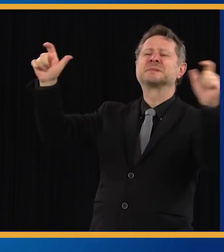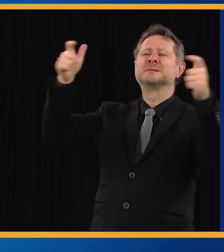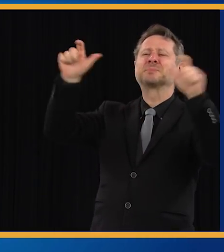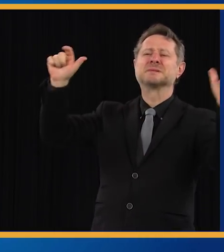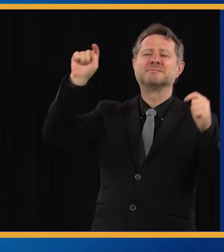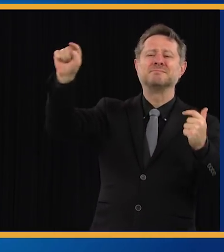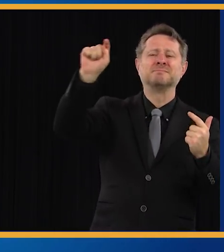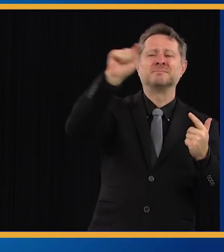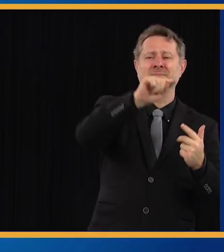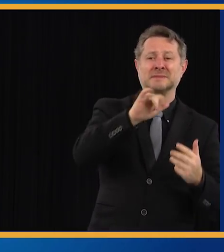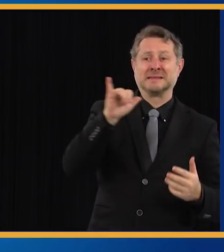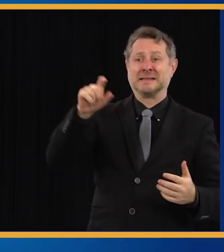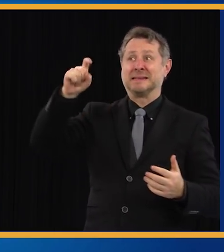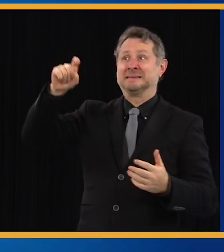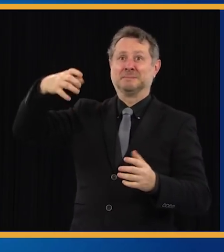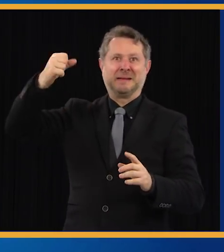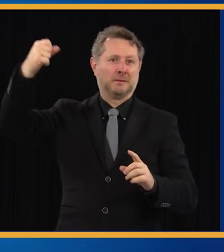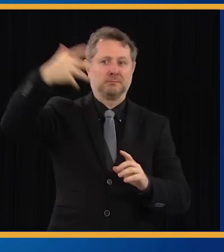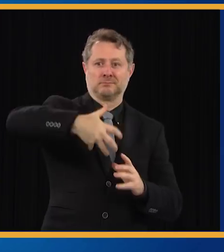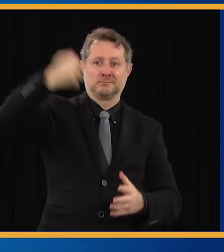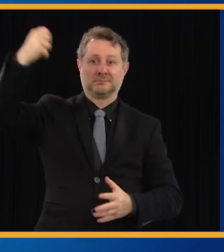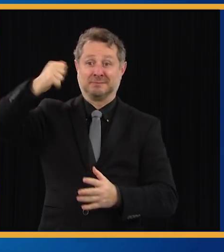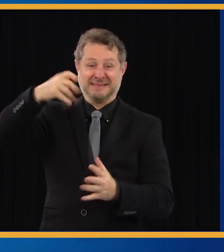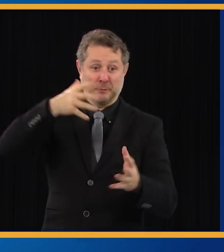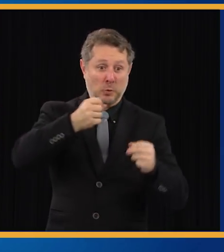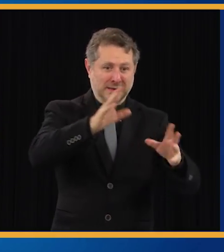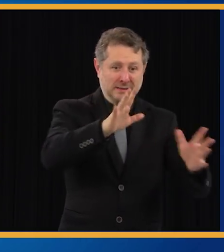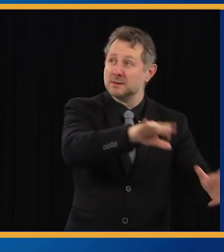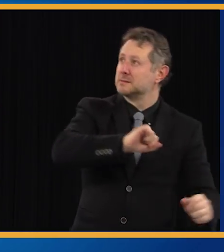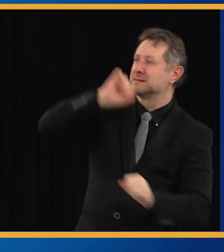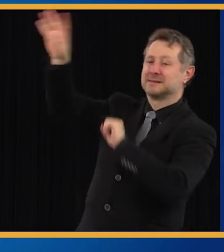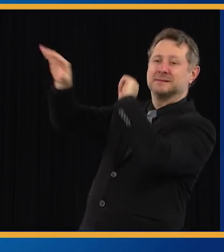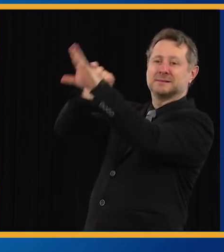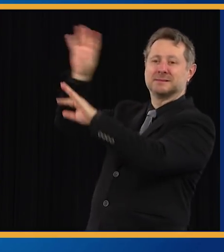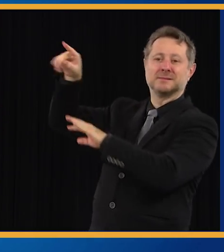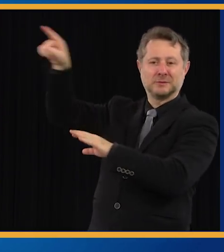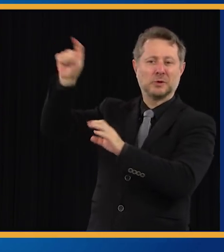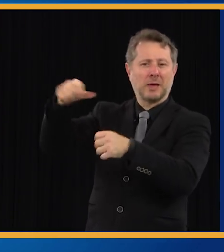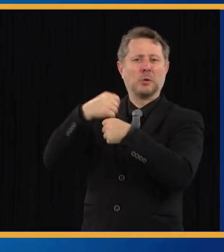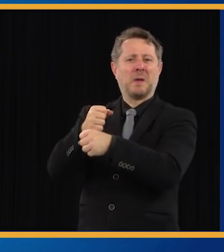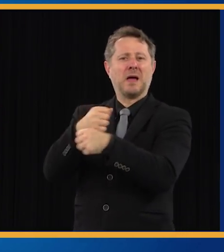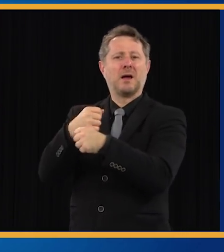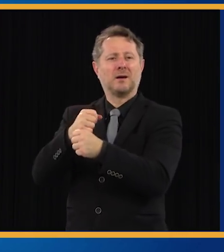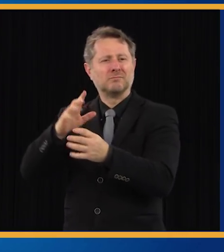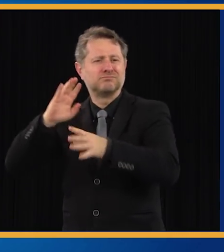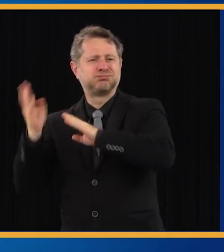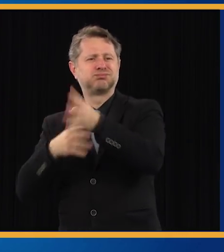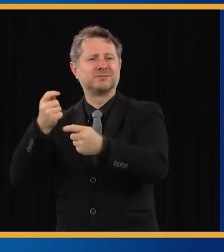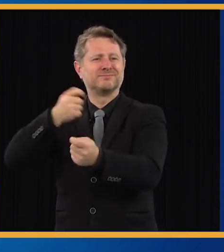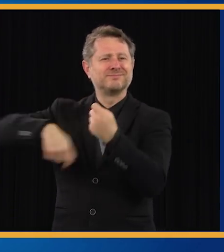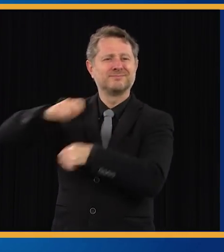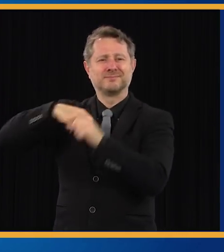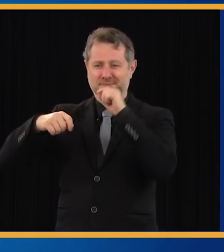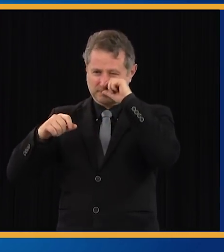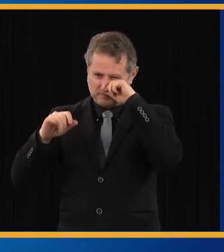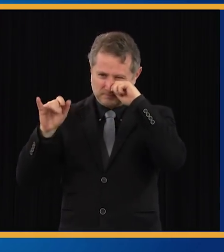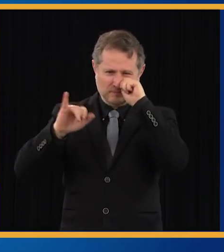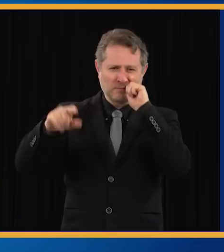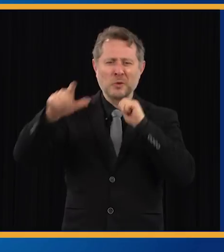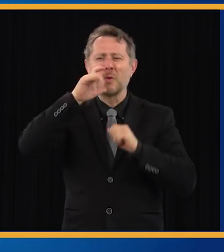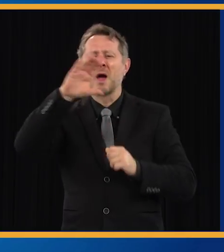can use the milk and get it to people who need it. So I want to thank these companies who will